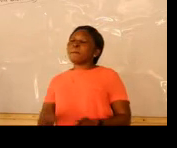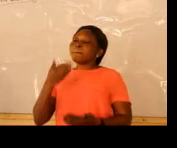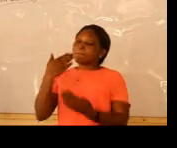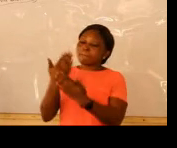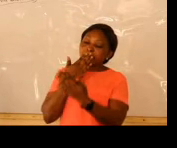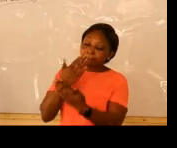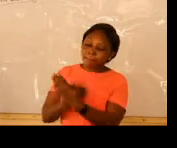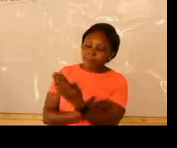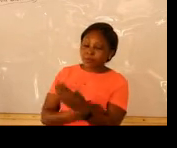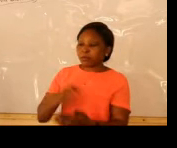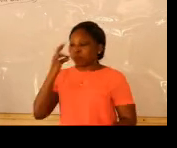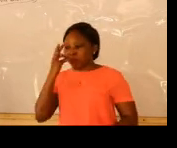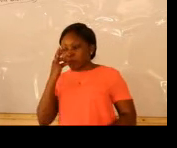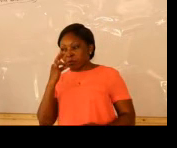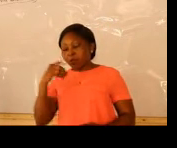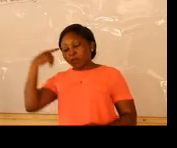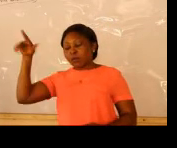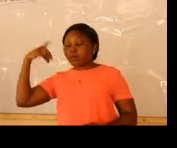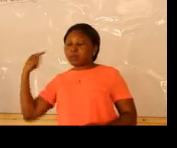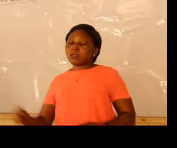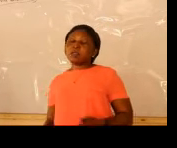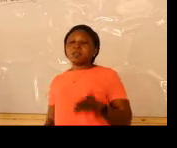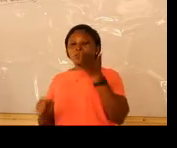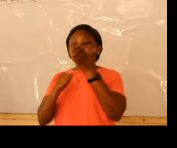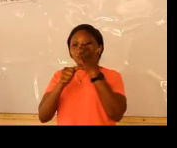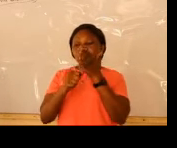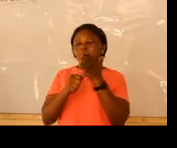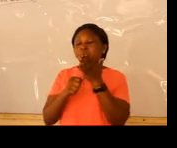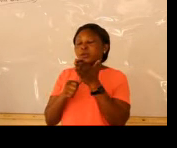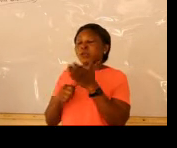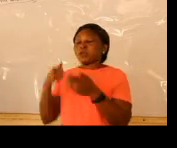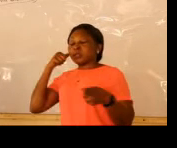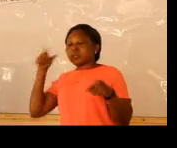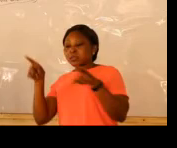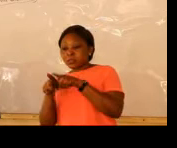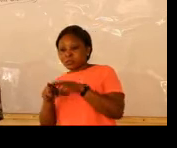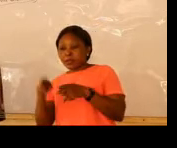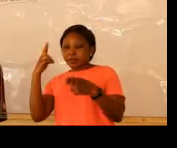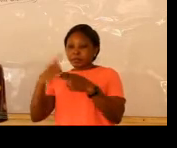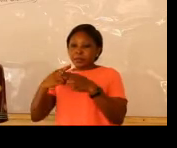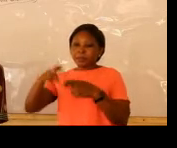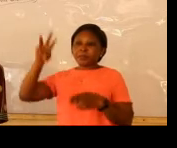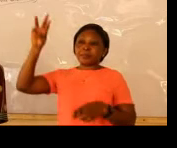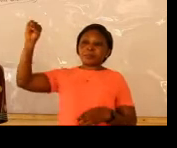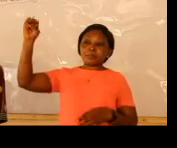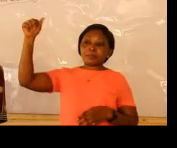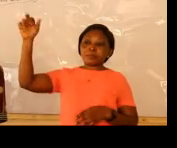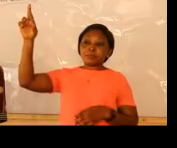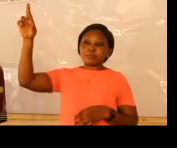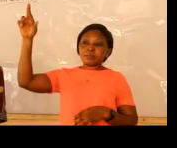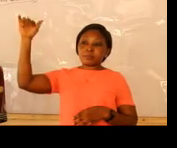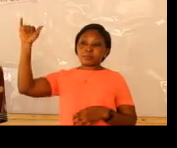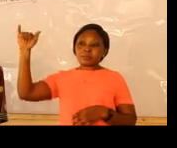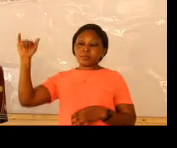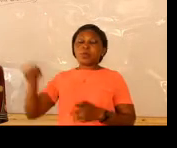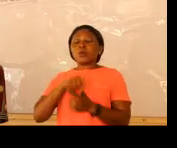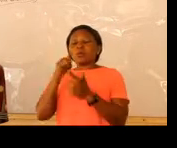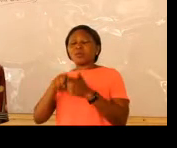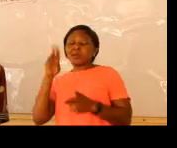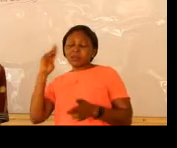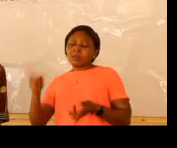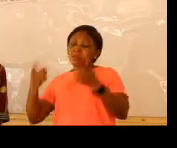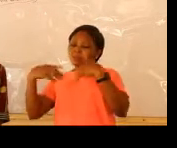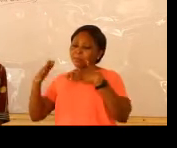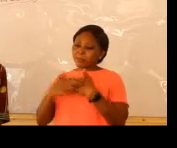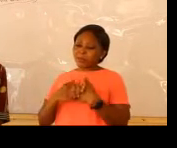the elder sister, which is Mary, when he came back,